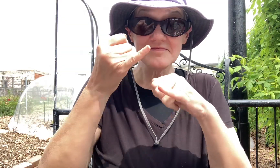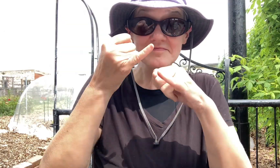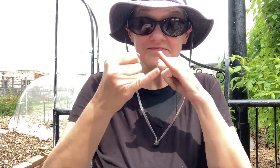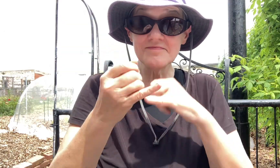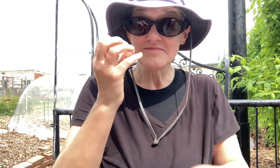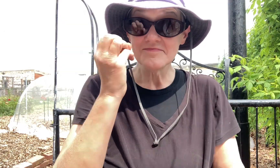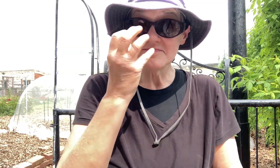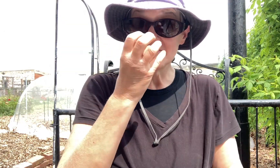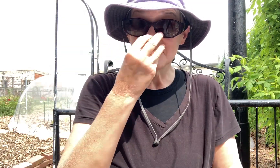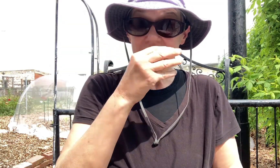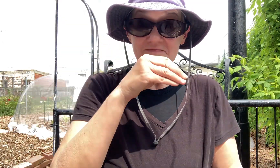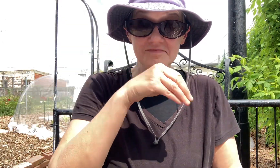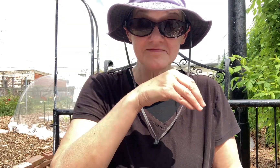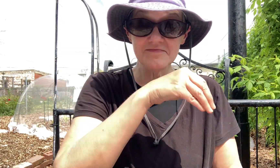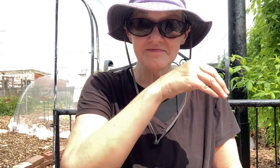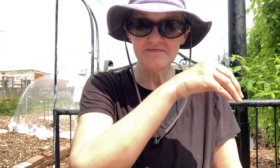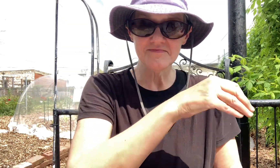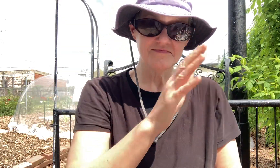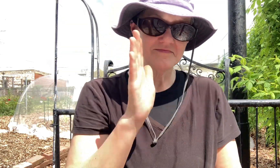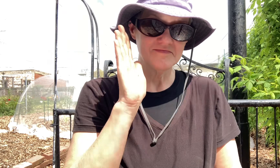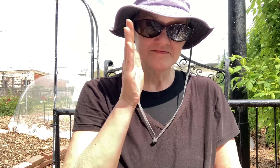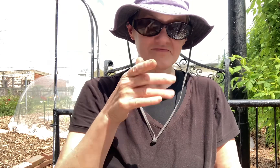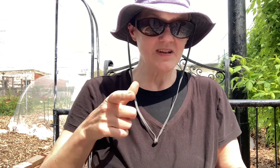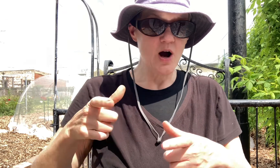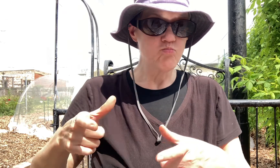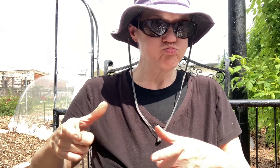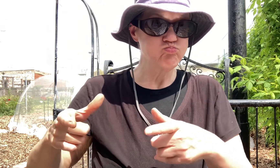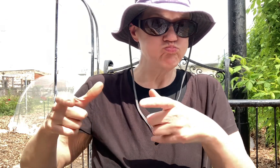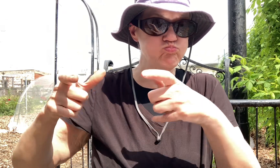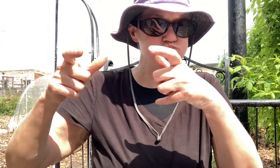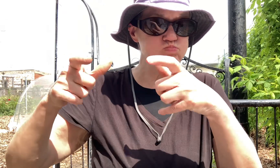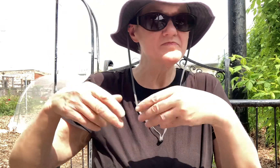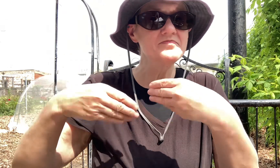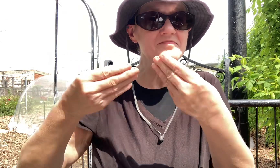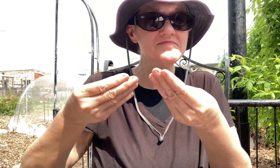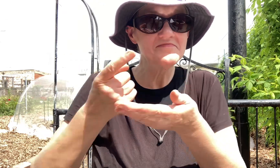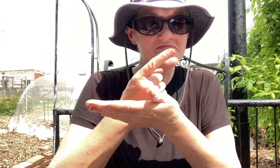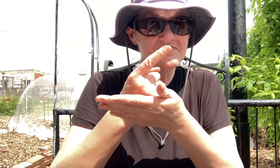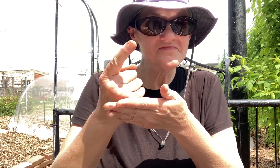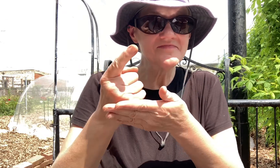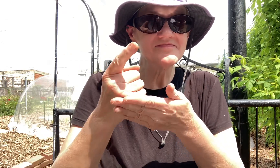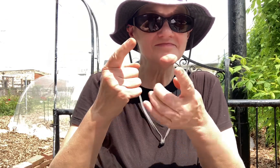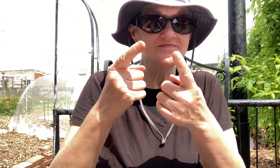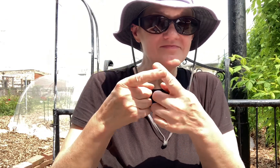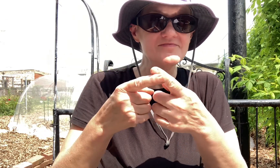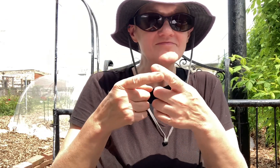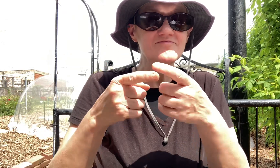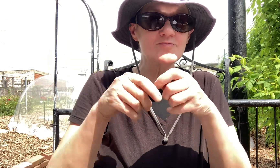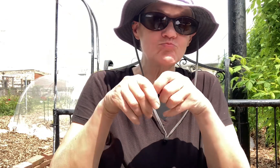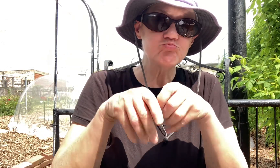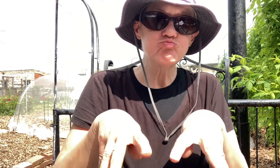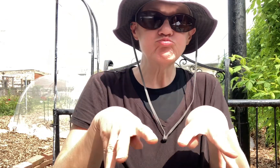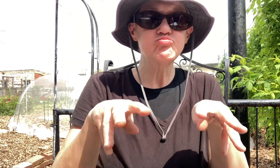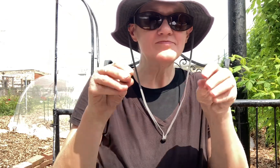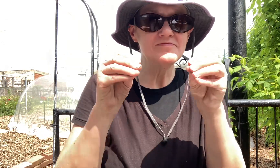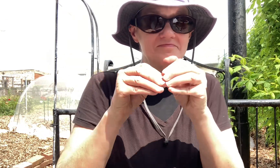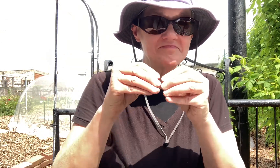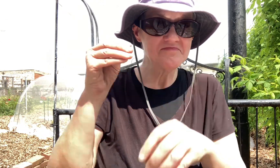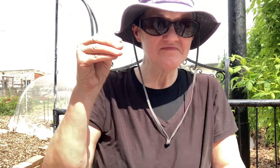Now, a week after the last flowers get planted, then I'll stack it up. I want to give them a week to just really get the roots